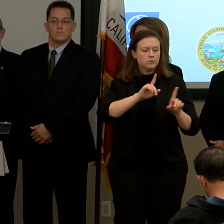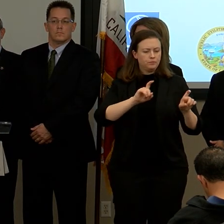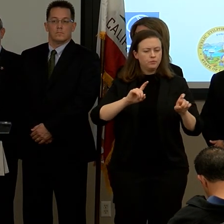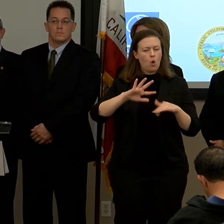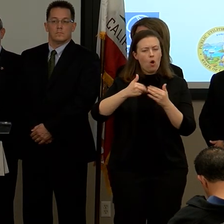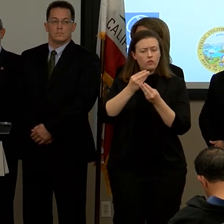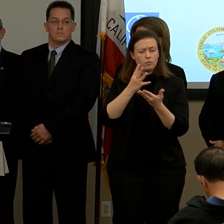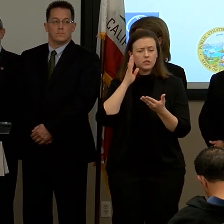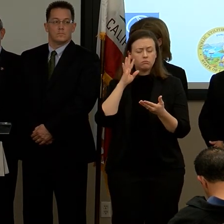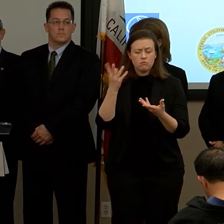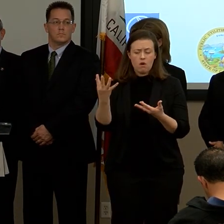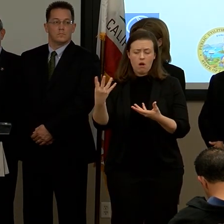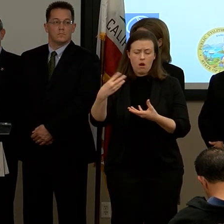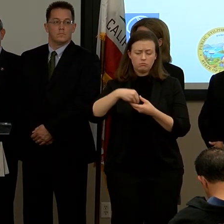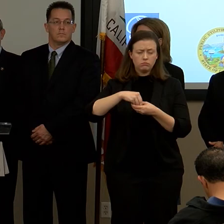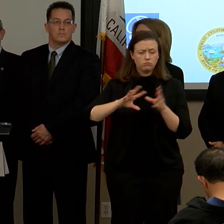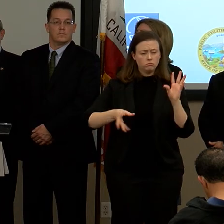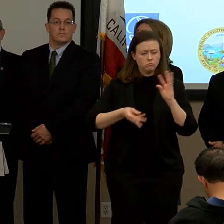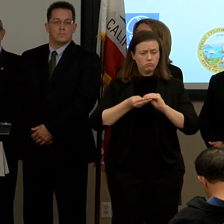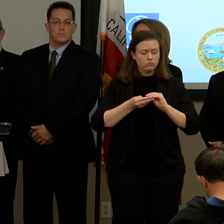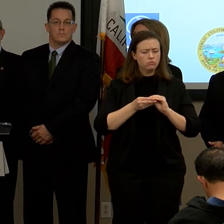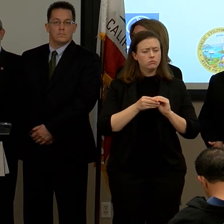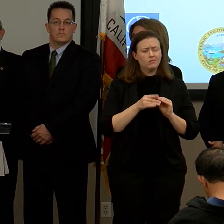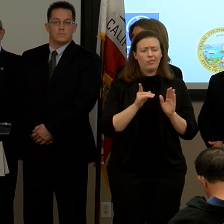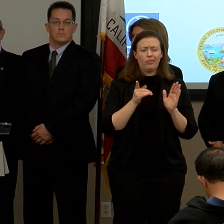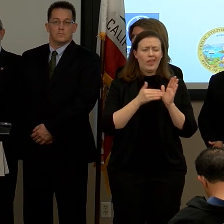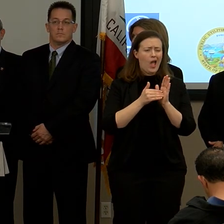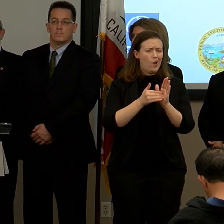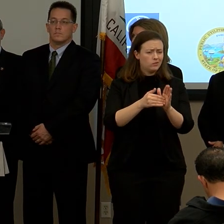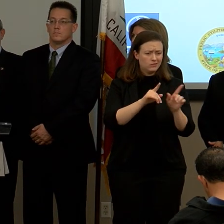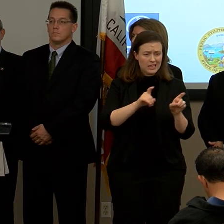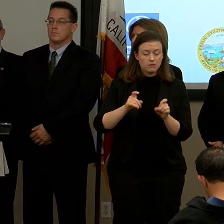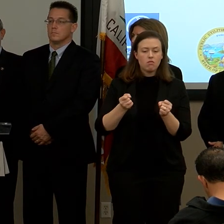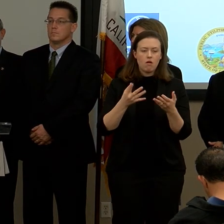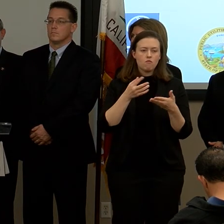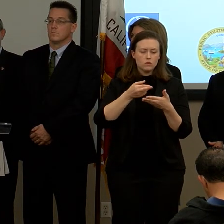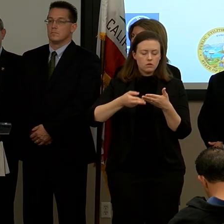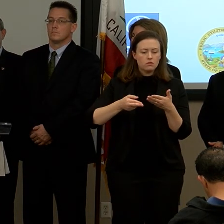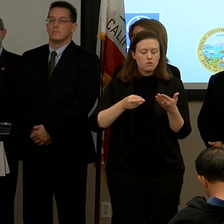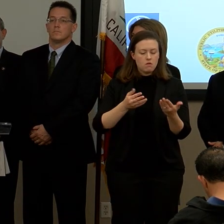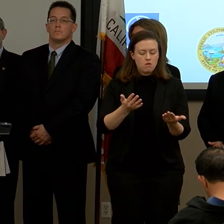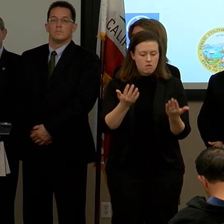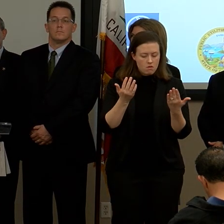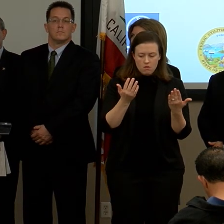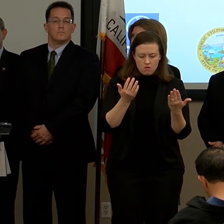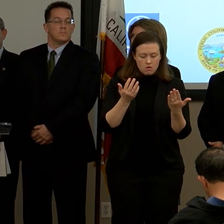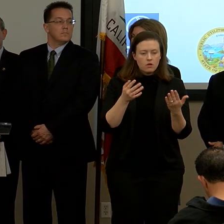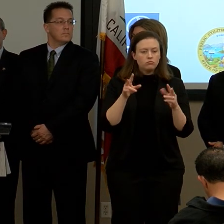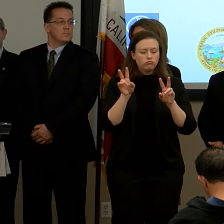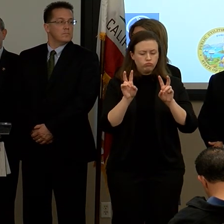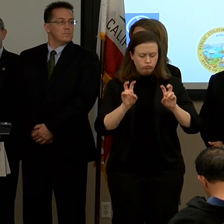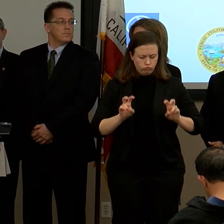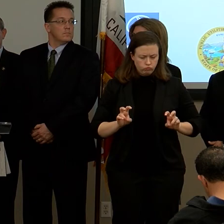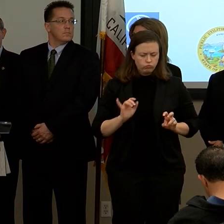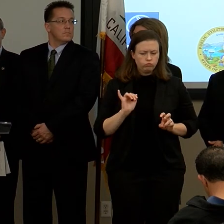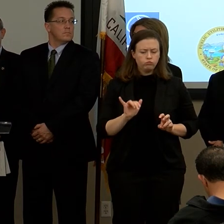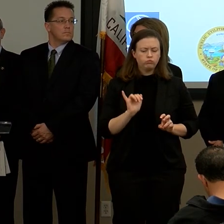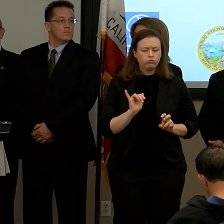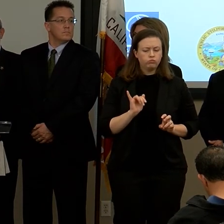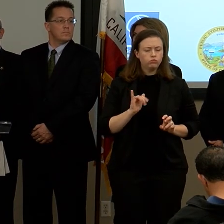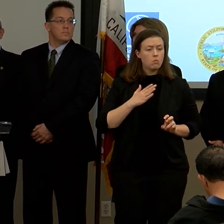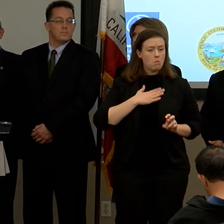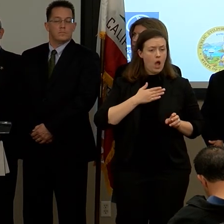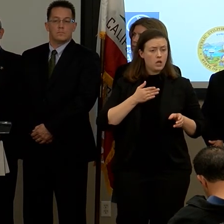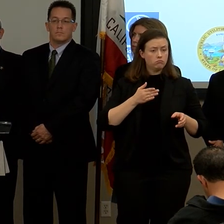all together. Collectively, there's been thousands of tests and lots of results. As we've reviewed those, my